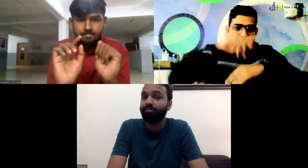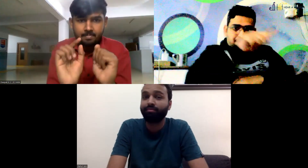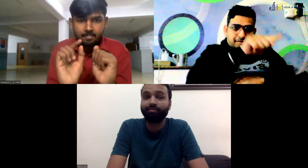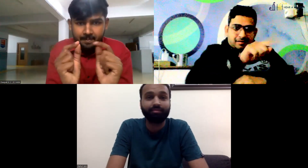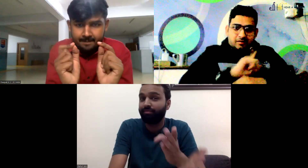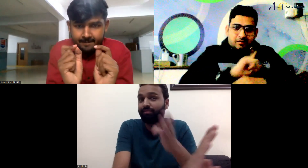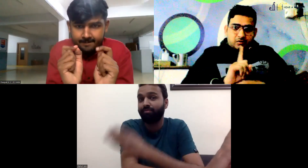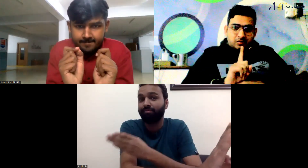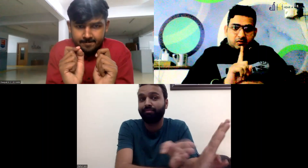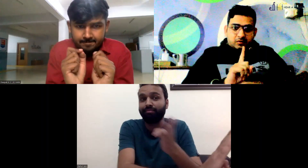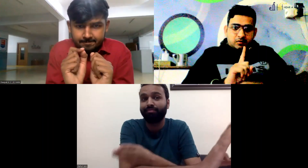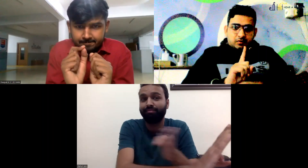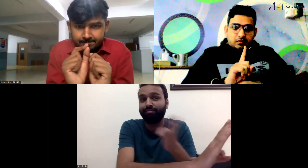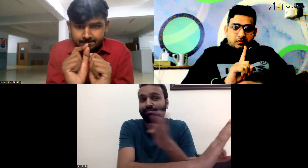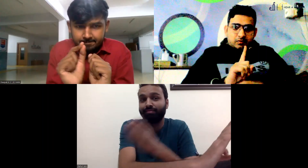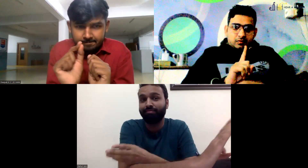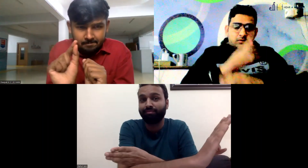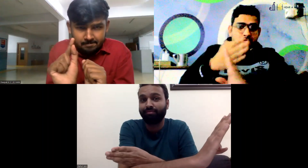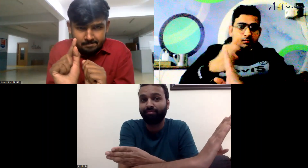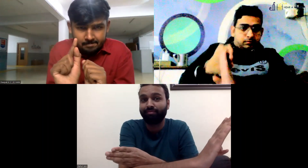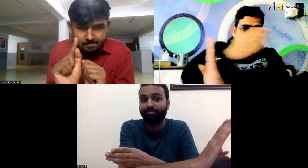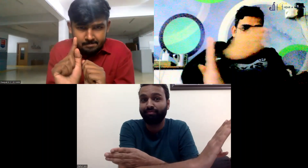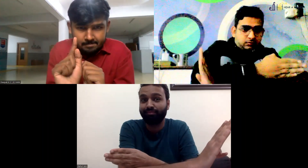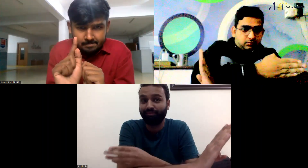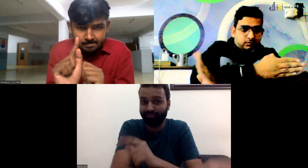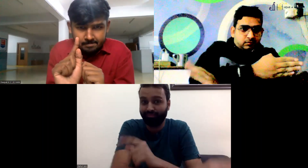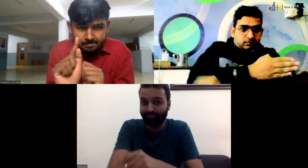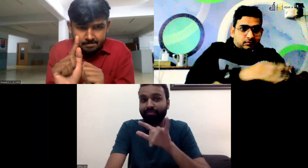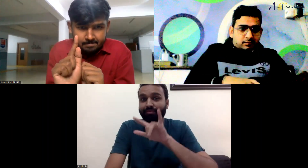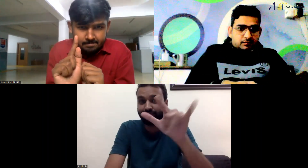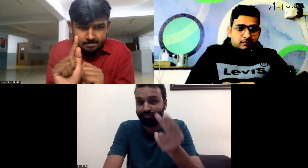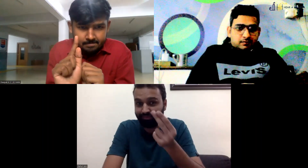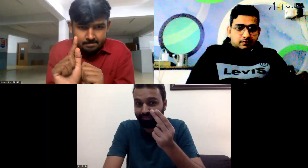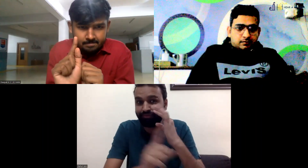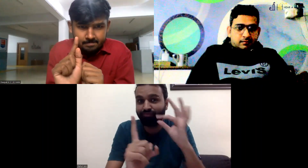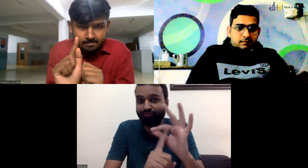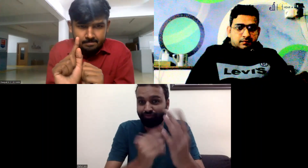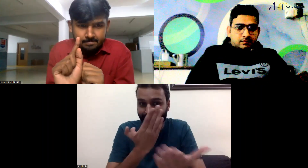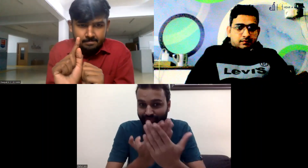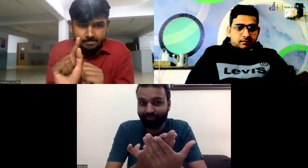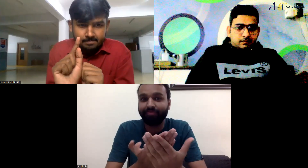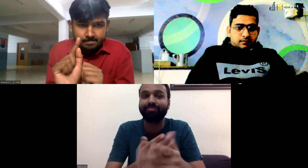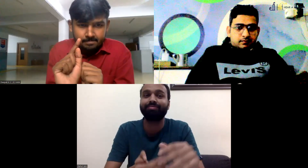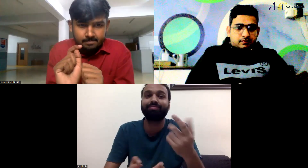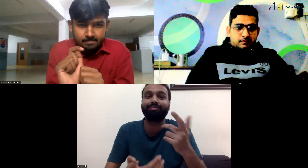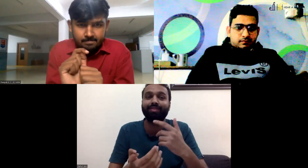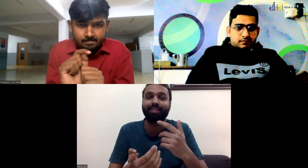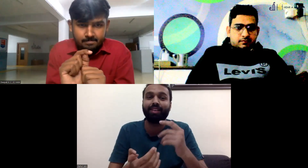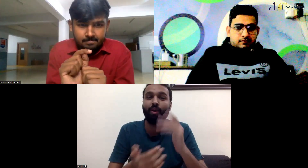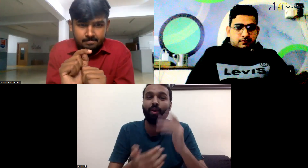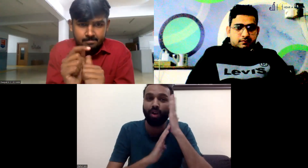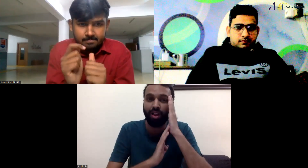true. So you have to book the flight before or after? You have to book the flight before. Your flight,